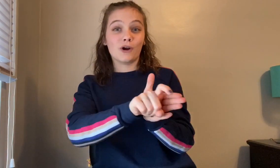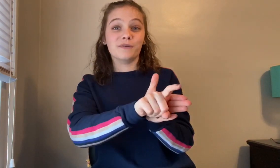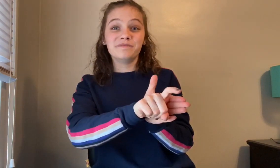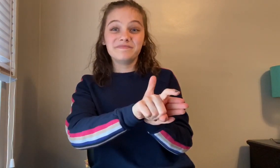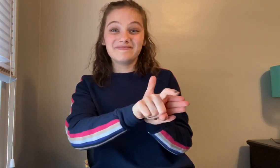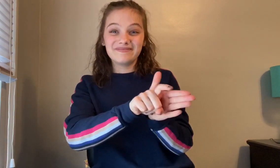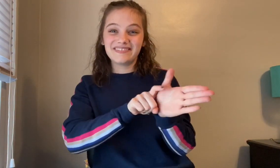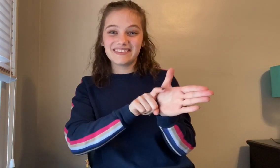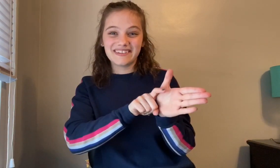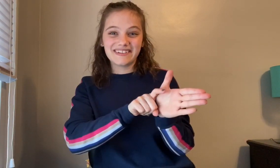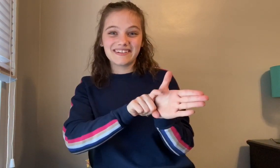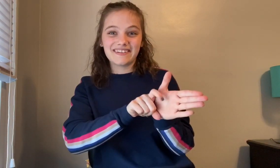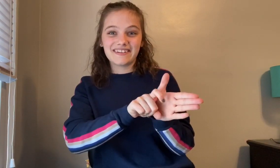Worm.